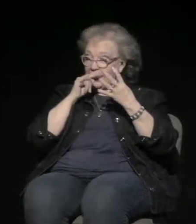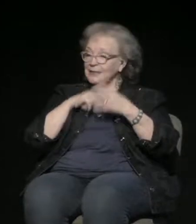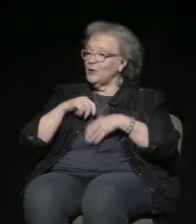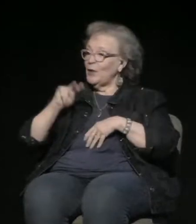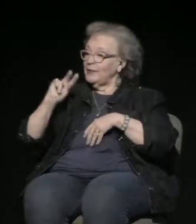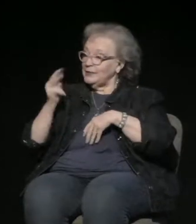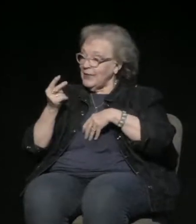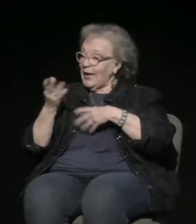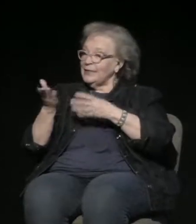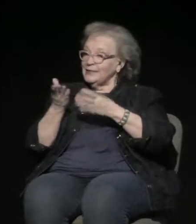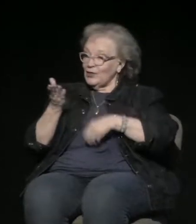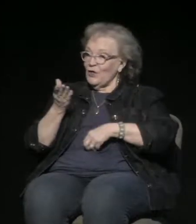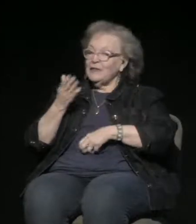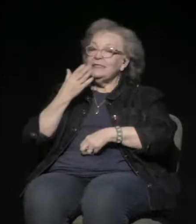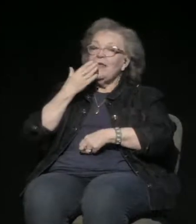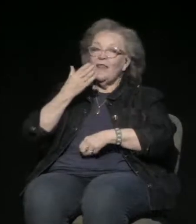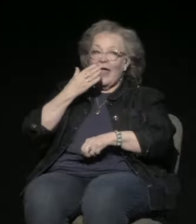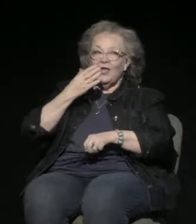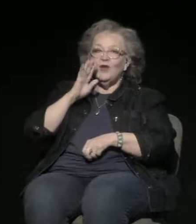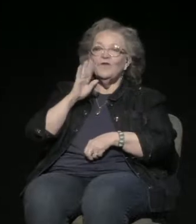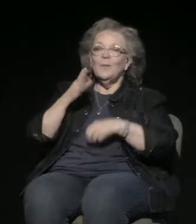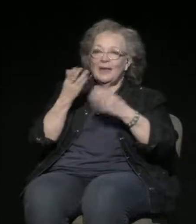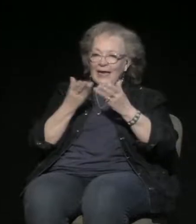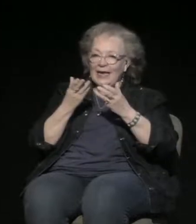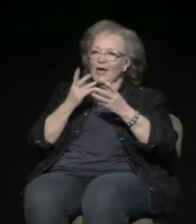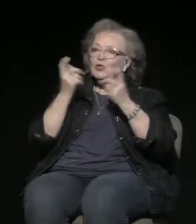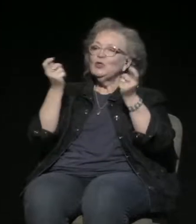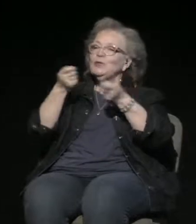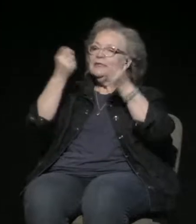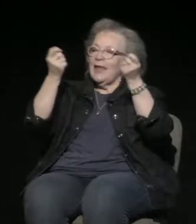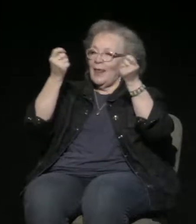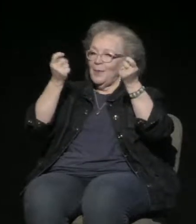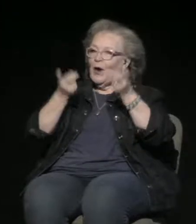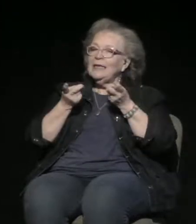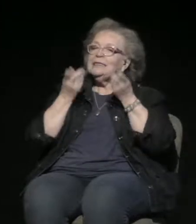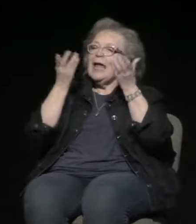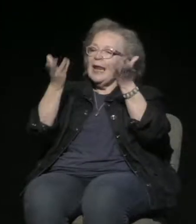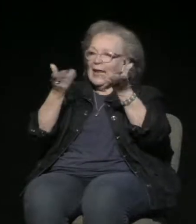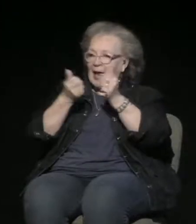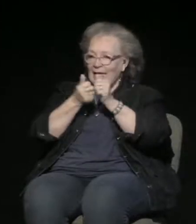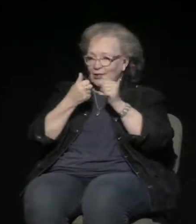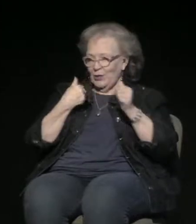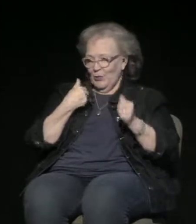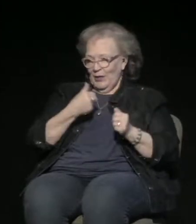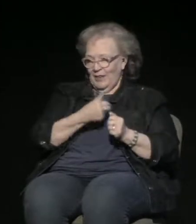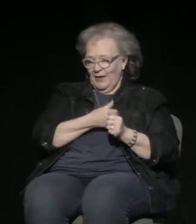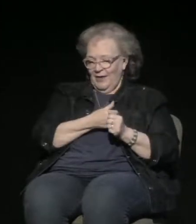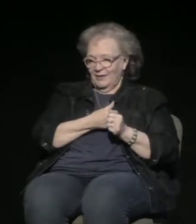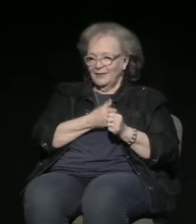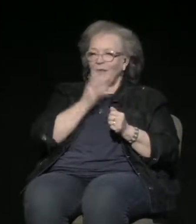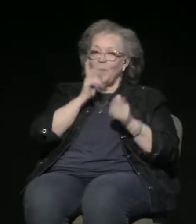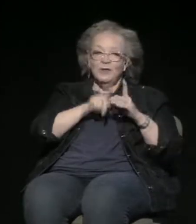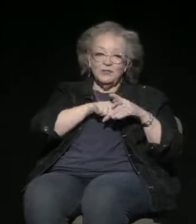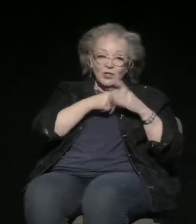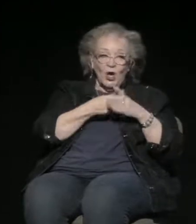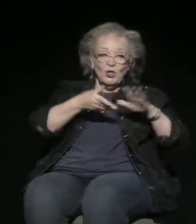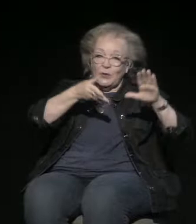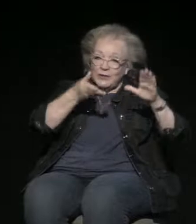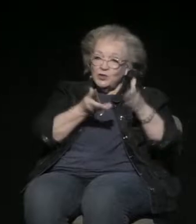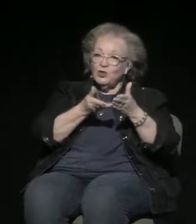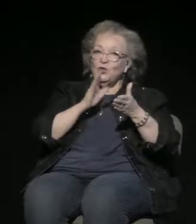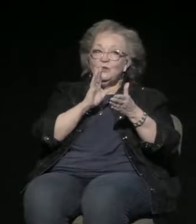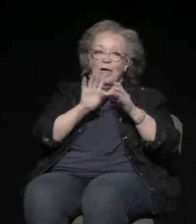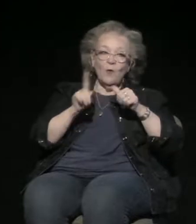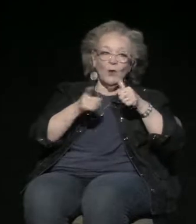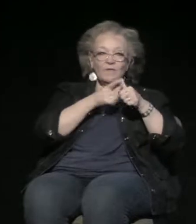service So thanks for being here today To celebrate this whole dedication with us So I'm gonna start by just introducing Our